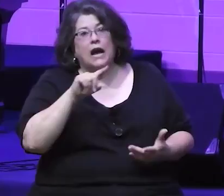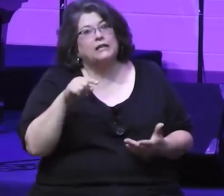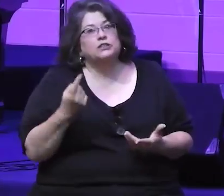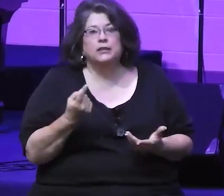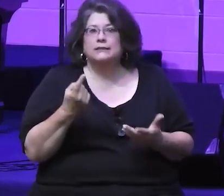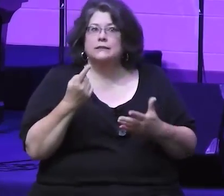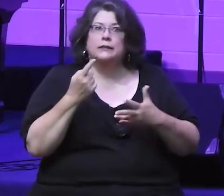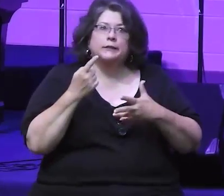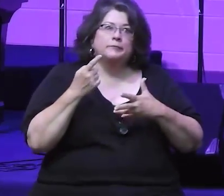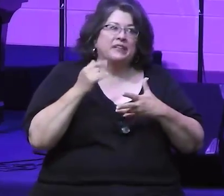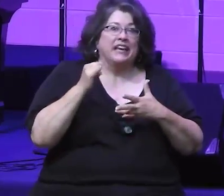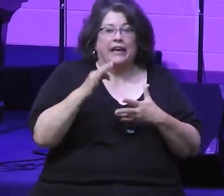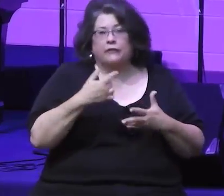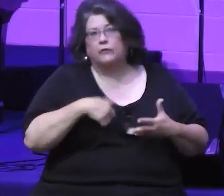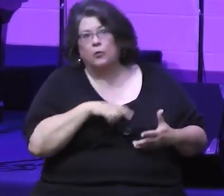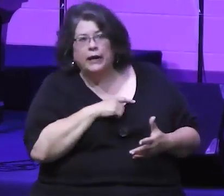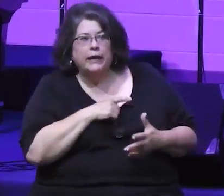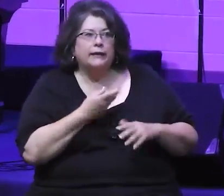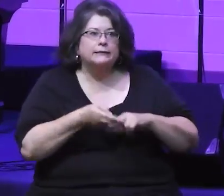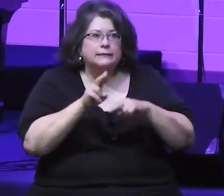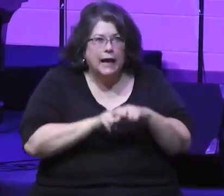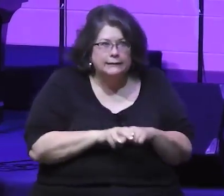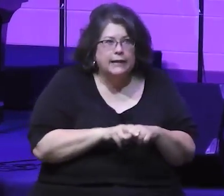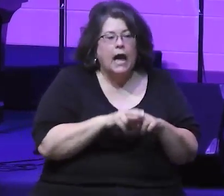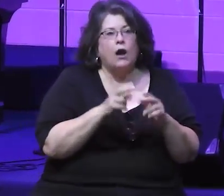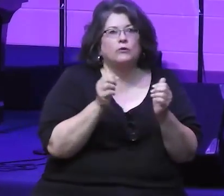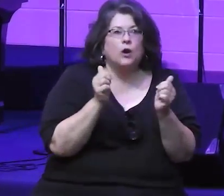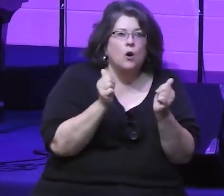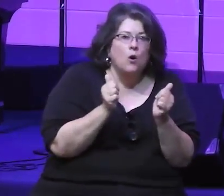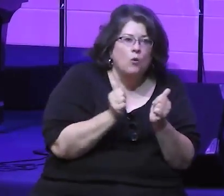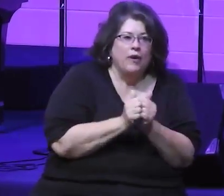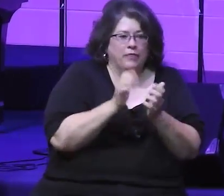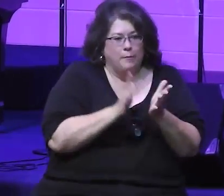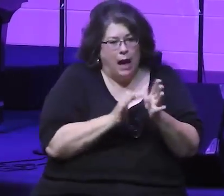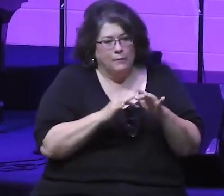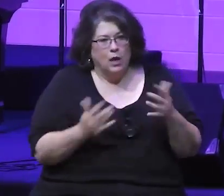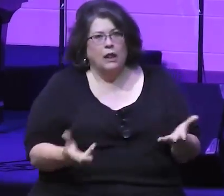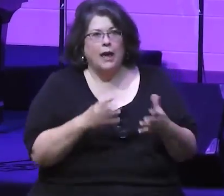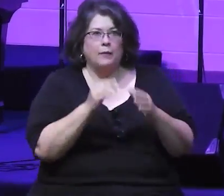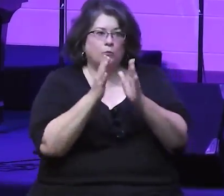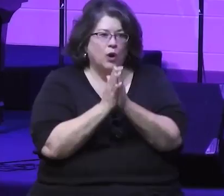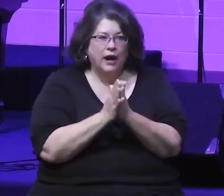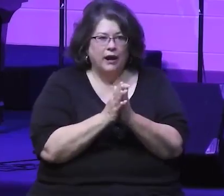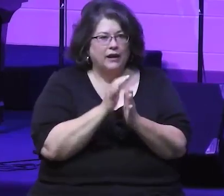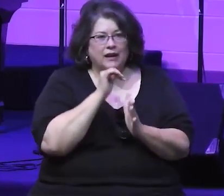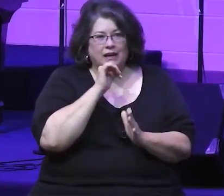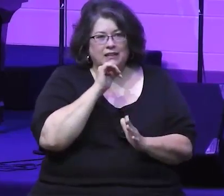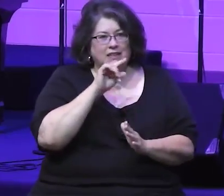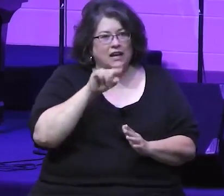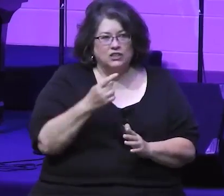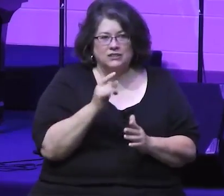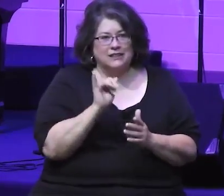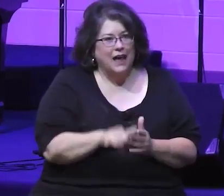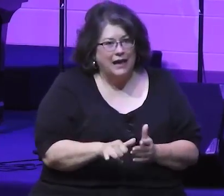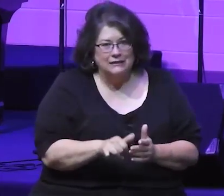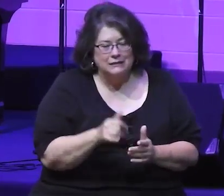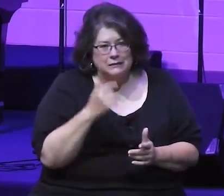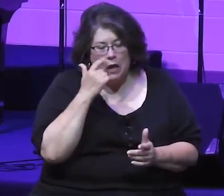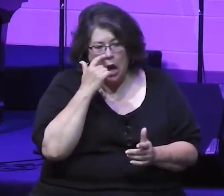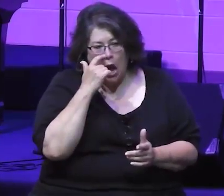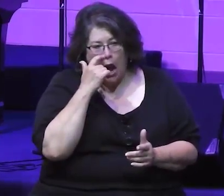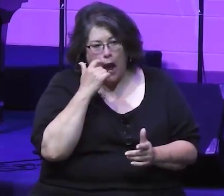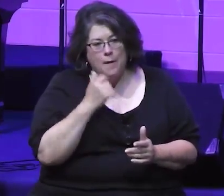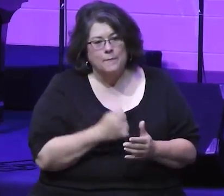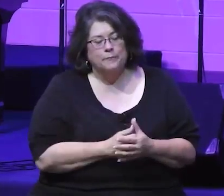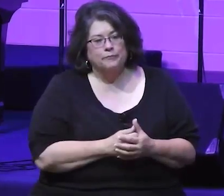up in the morning and sat in the green chair in our family room with a cup of coffee and the Bible in our prayer life. I just described my living room and what I like to